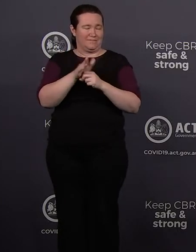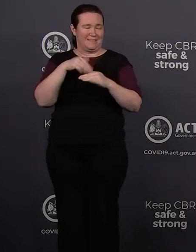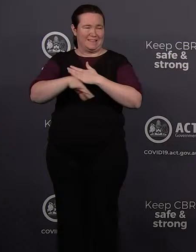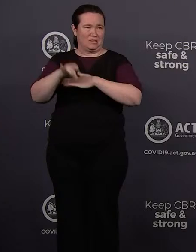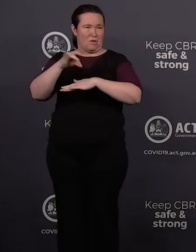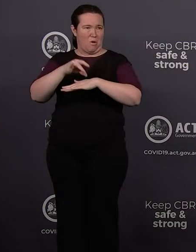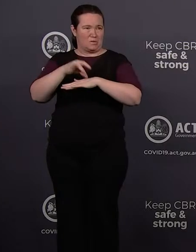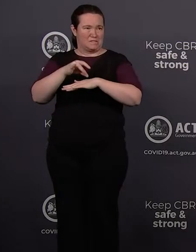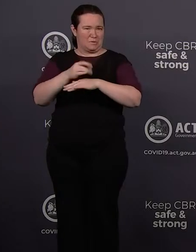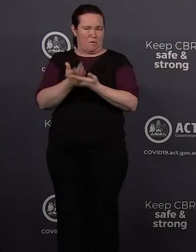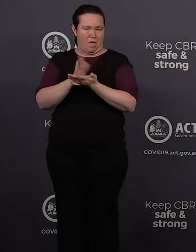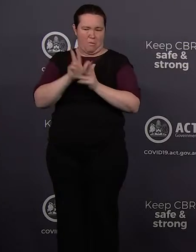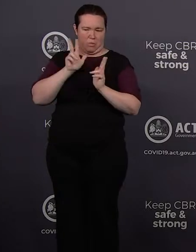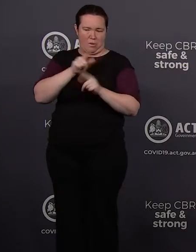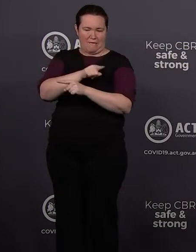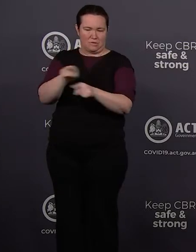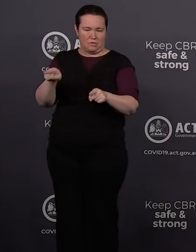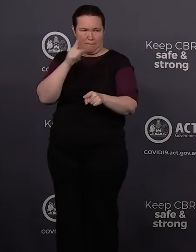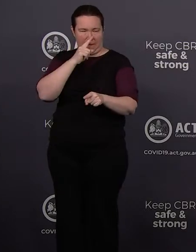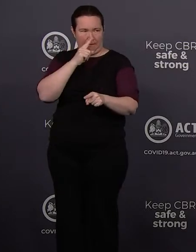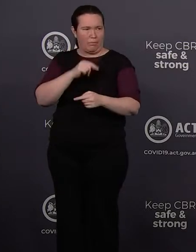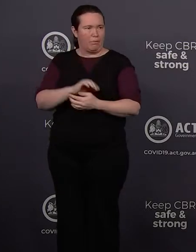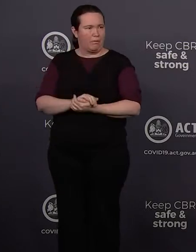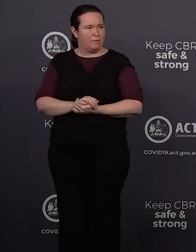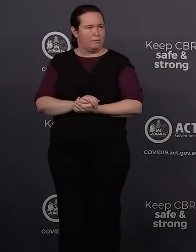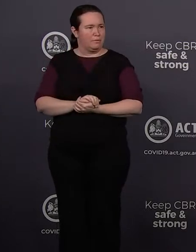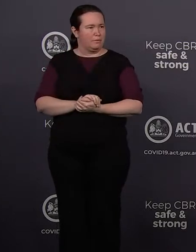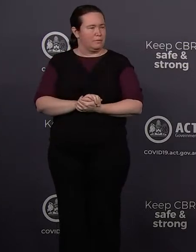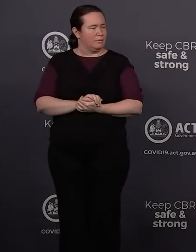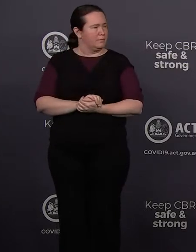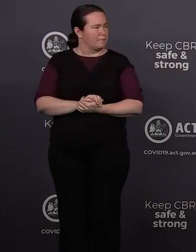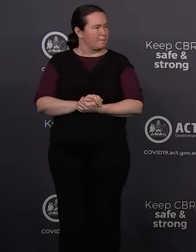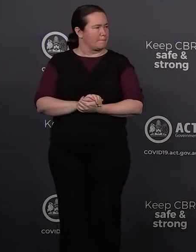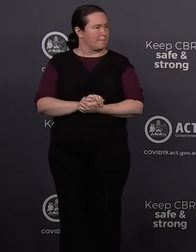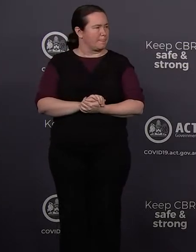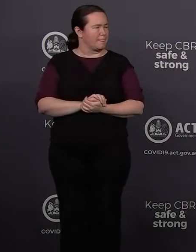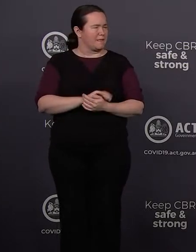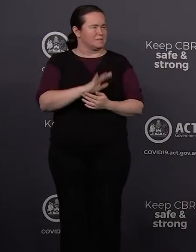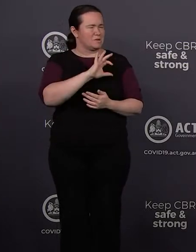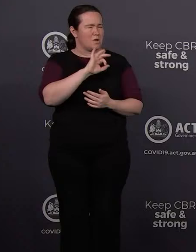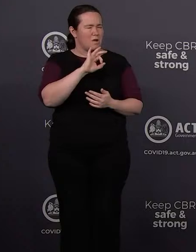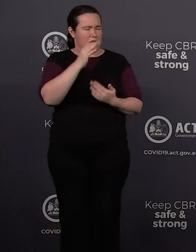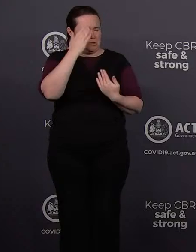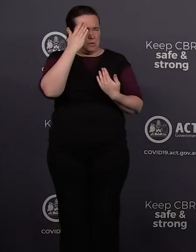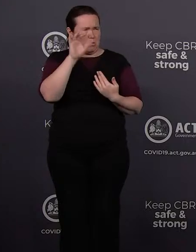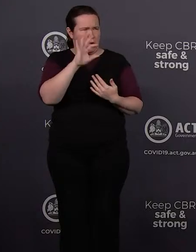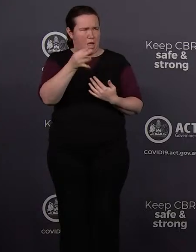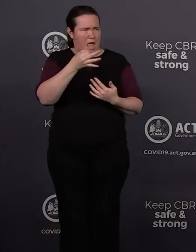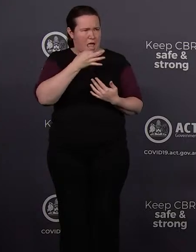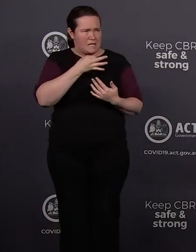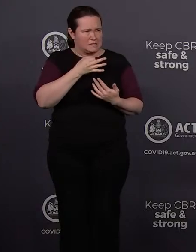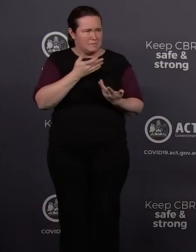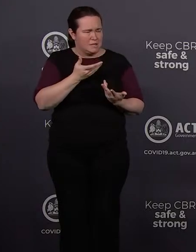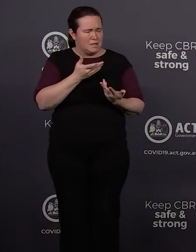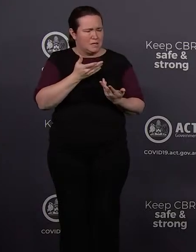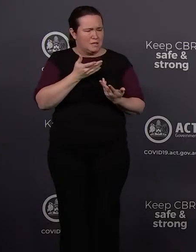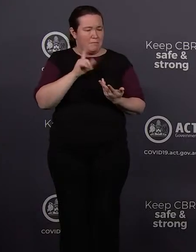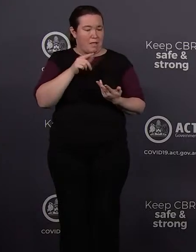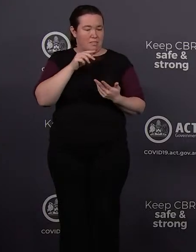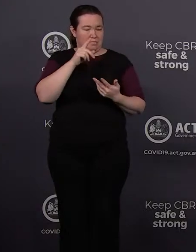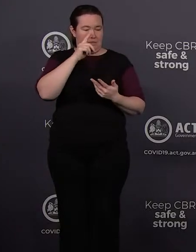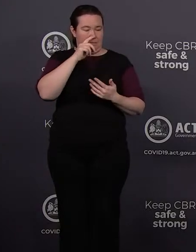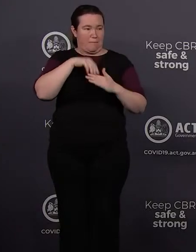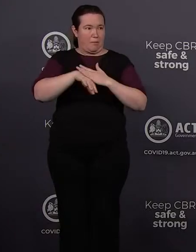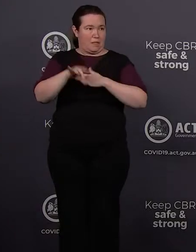Minister? So I think I'm not sure exactly what you're asking for there, but certainly our patients in hospital